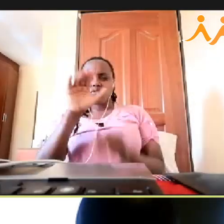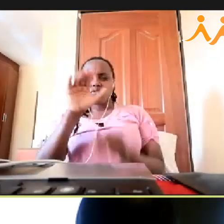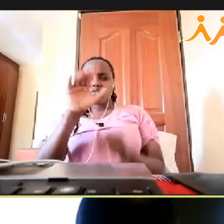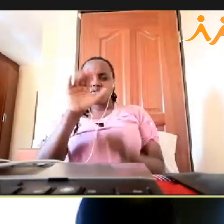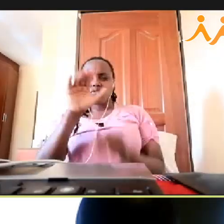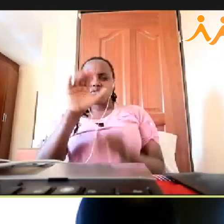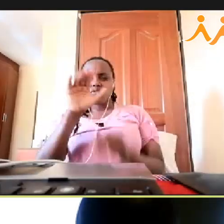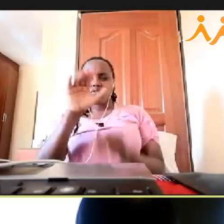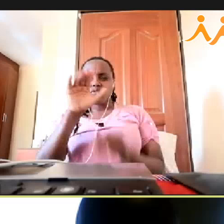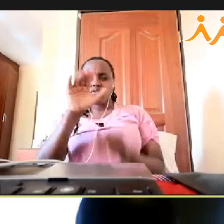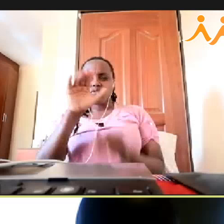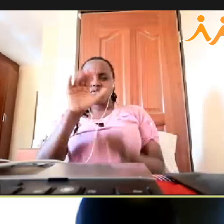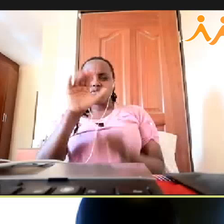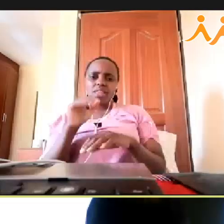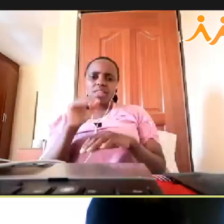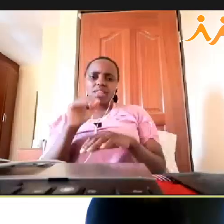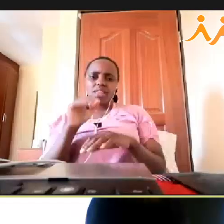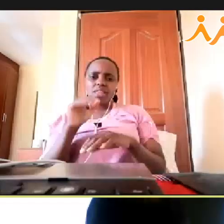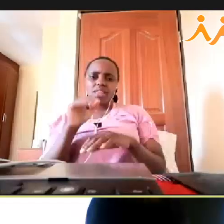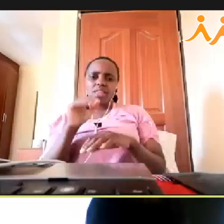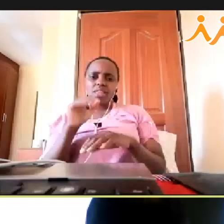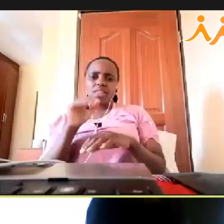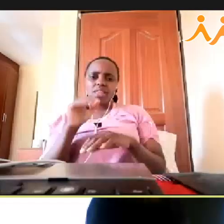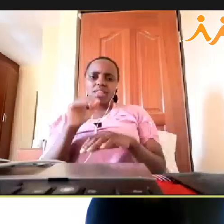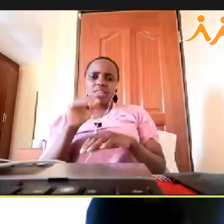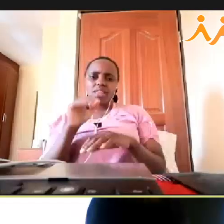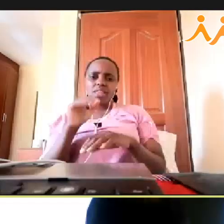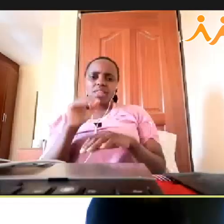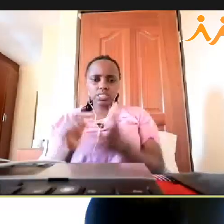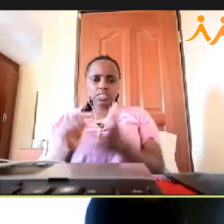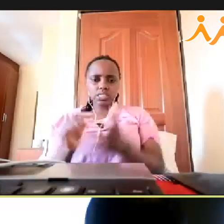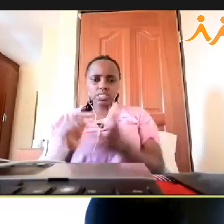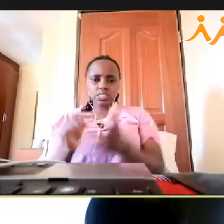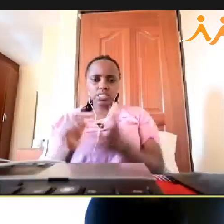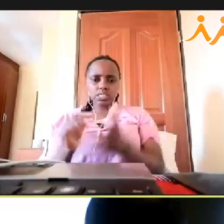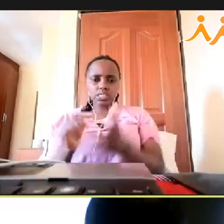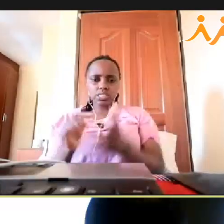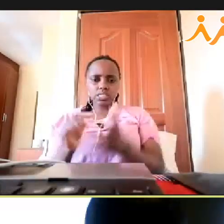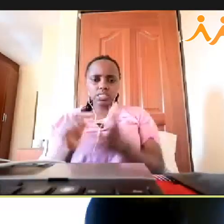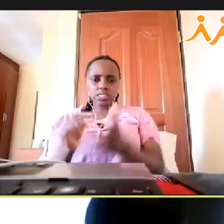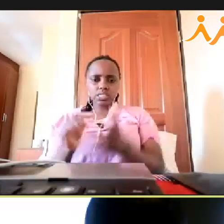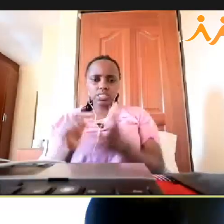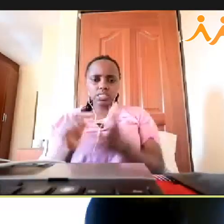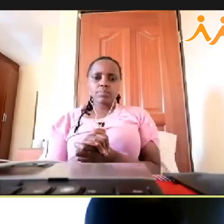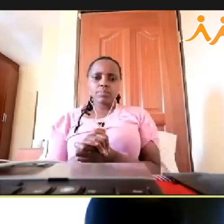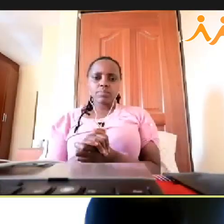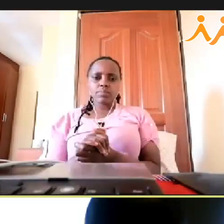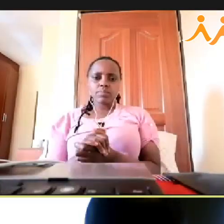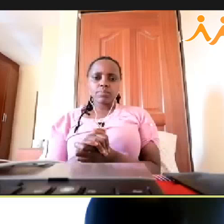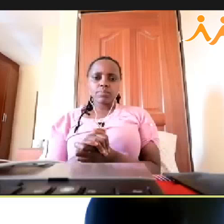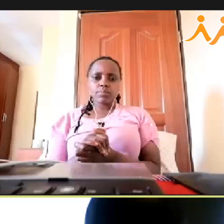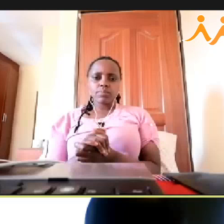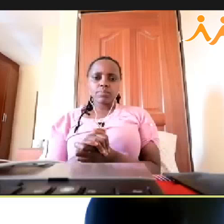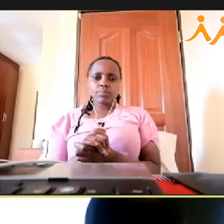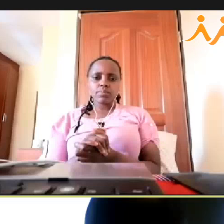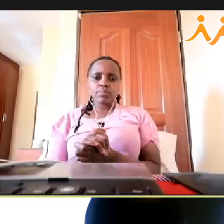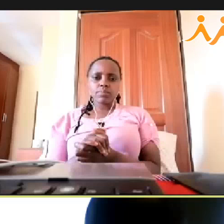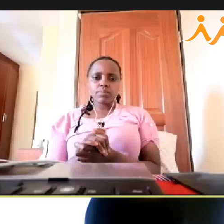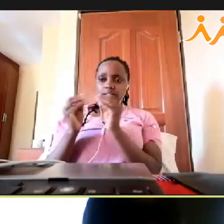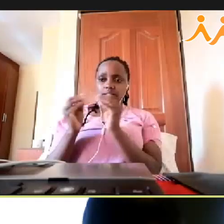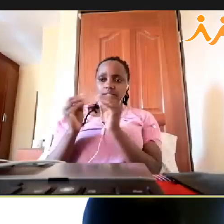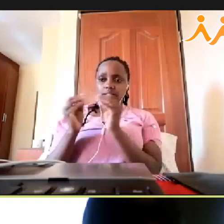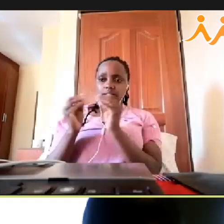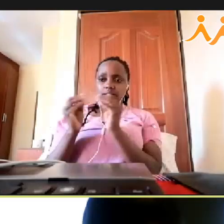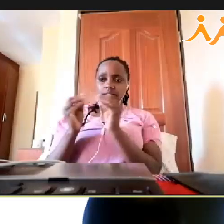society organizations, a good and a bad thing in the process. We did have a separate session